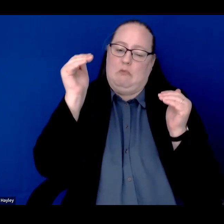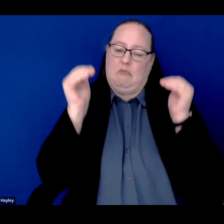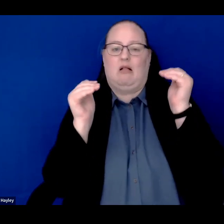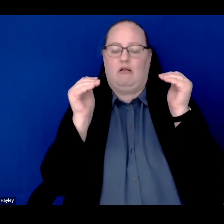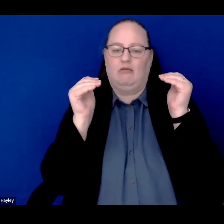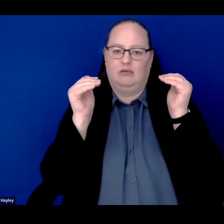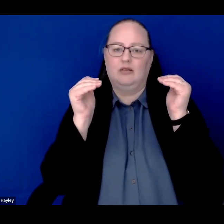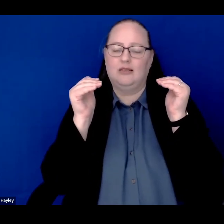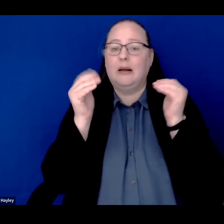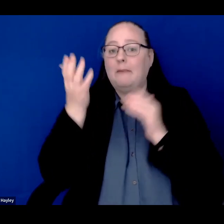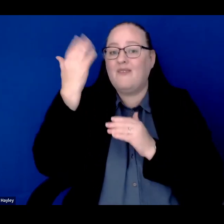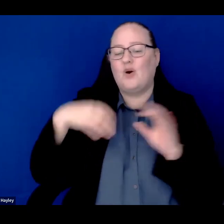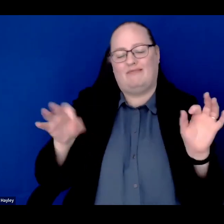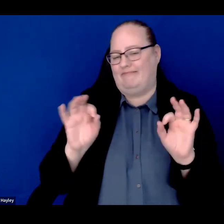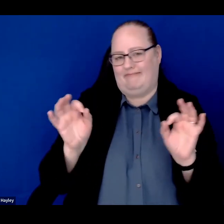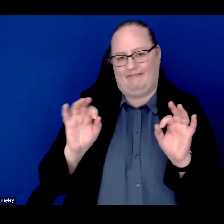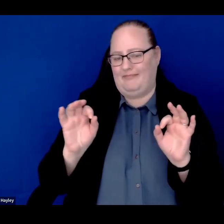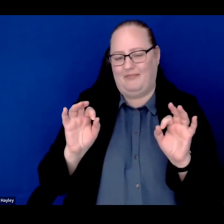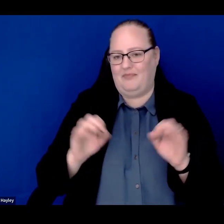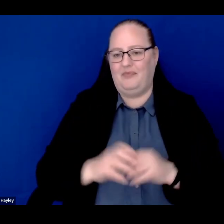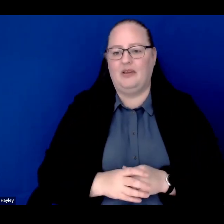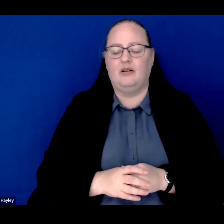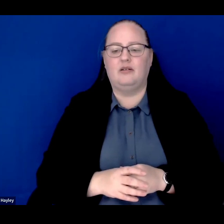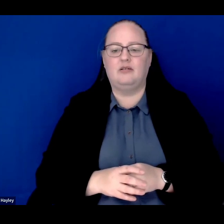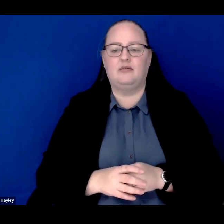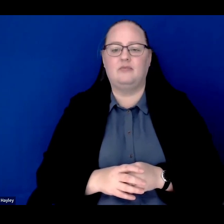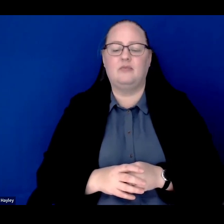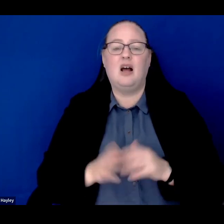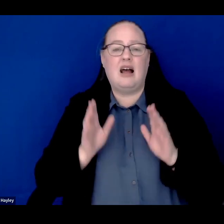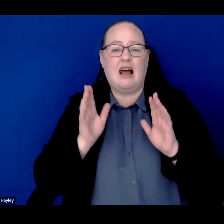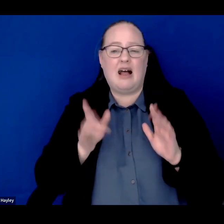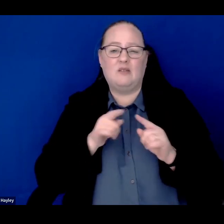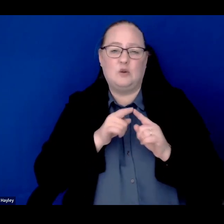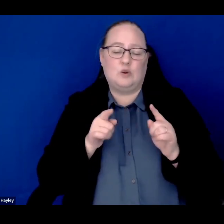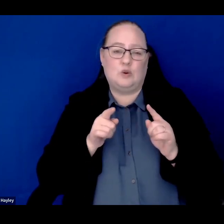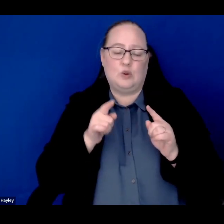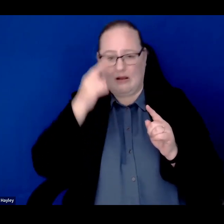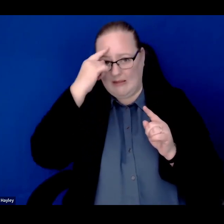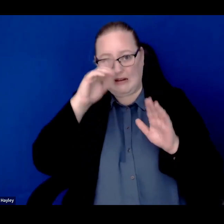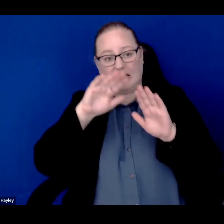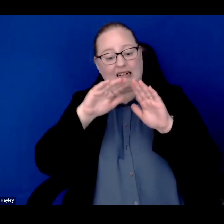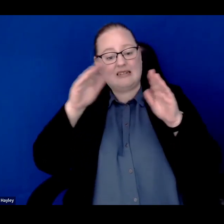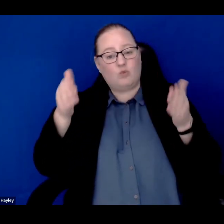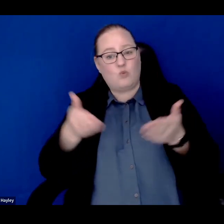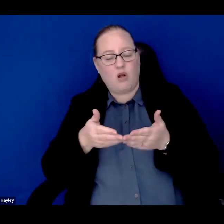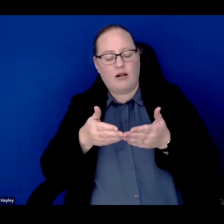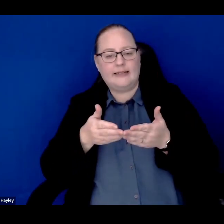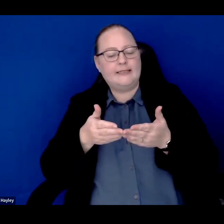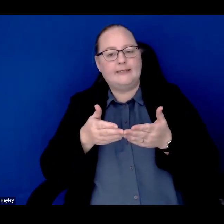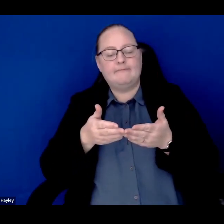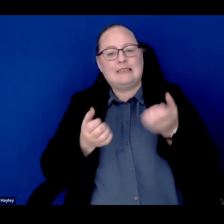before. And of course, we need to rebalance this unjust international system that we have inherited. That means